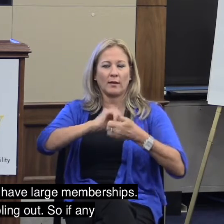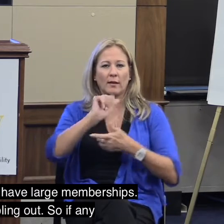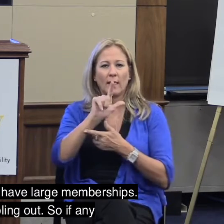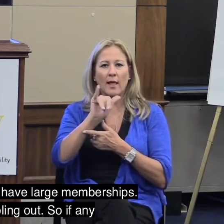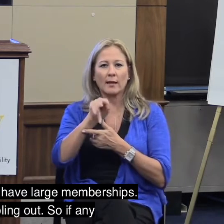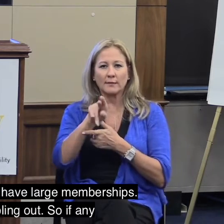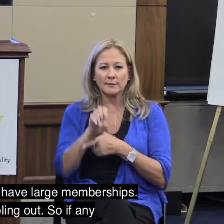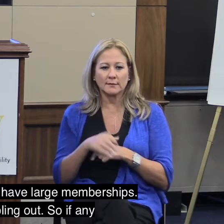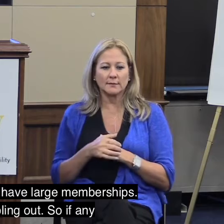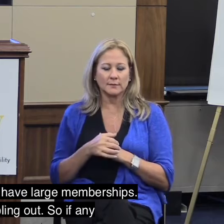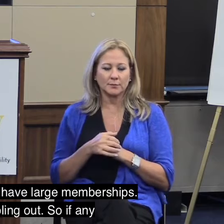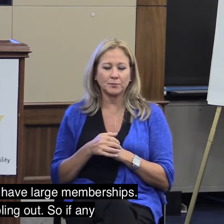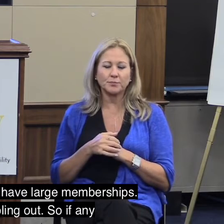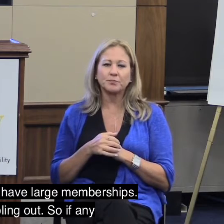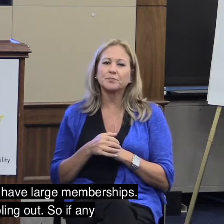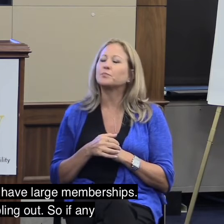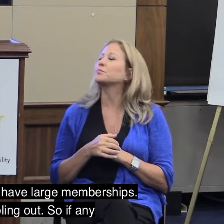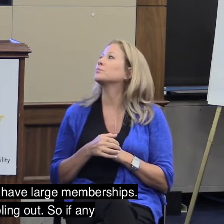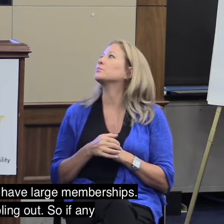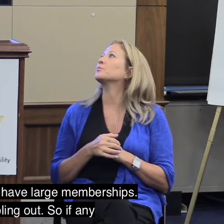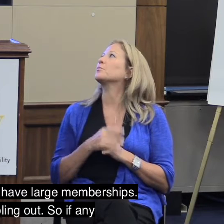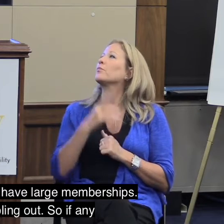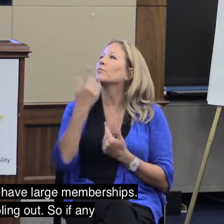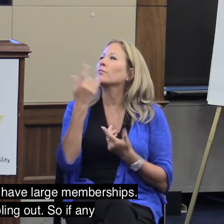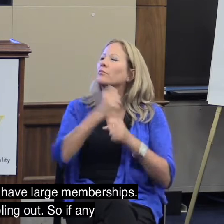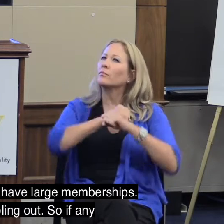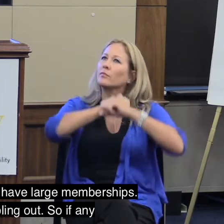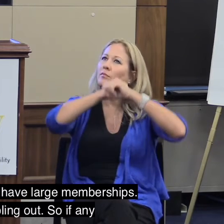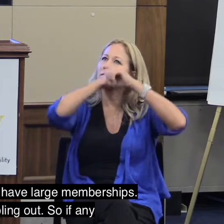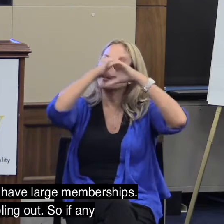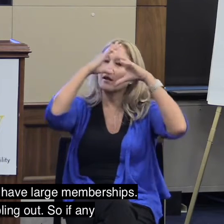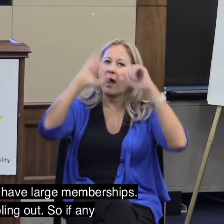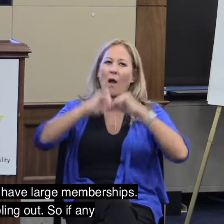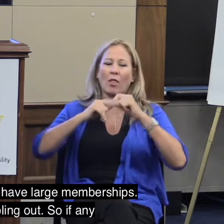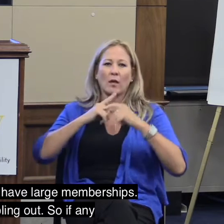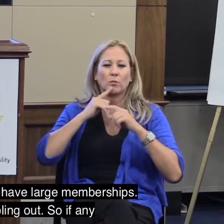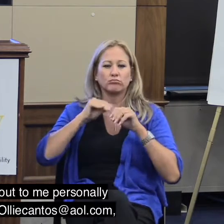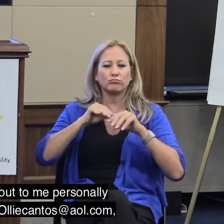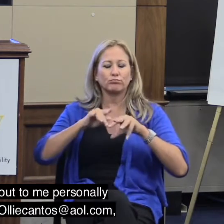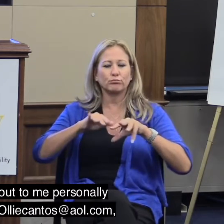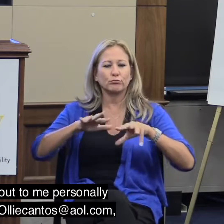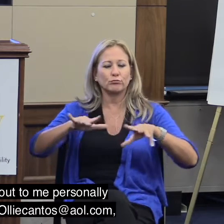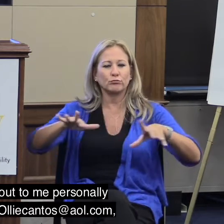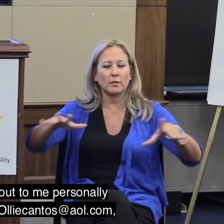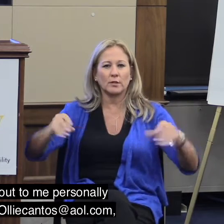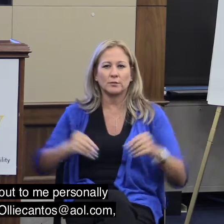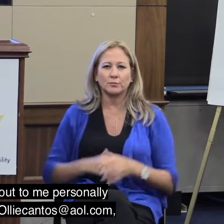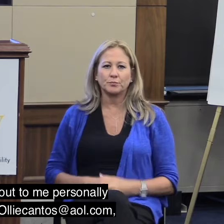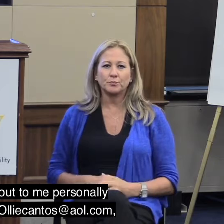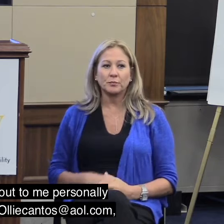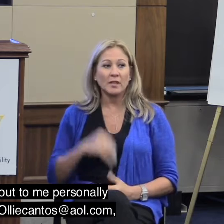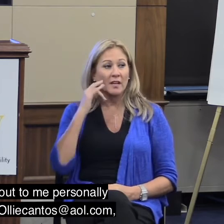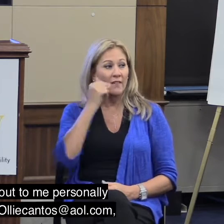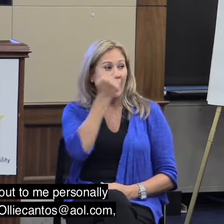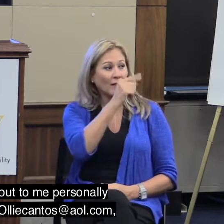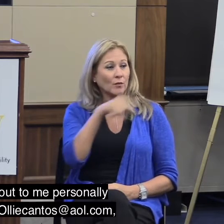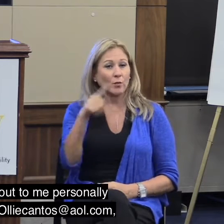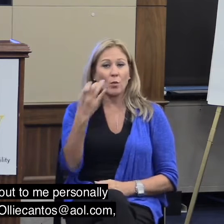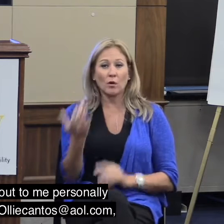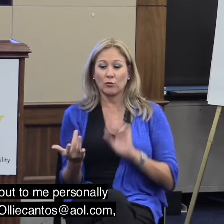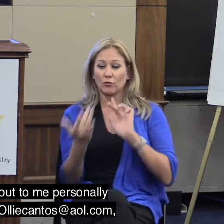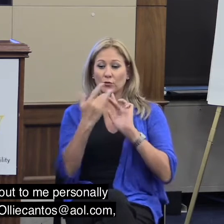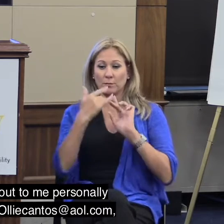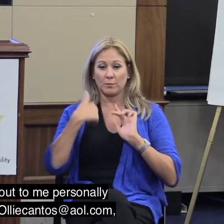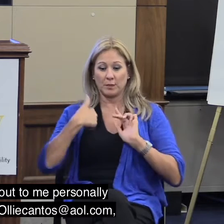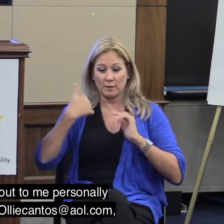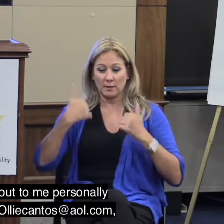two organizations who have large memberships. So just imagine that rippling out. So if any of you would like to reach out to me personally, you can